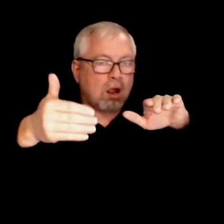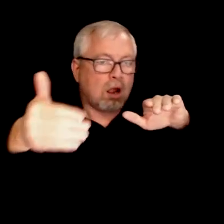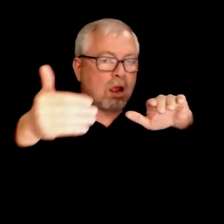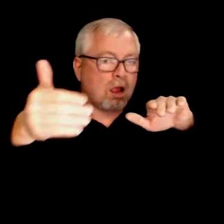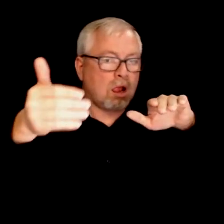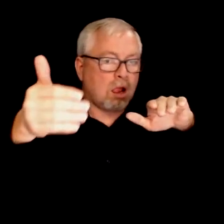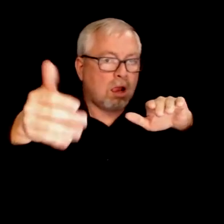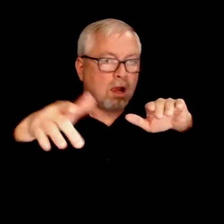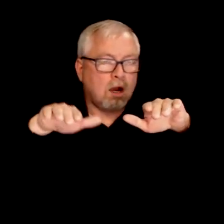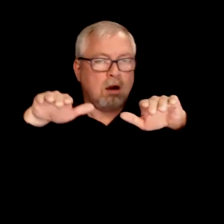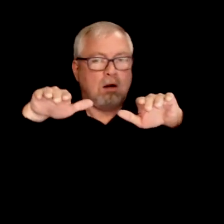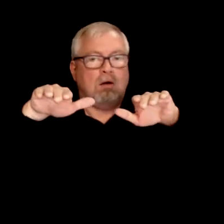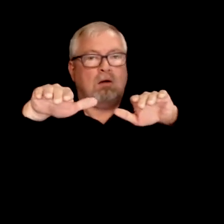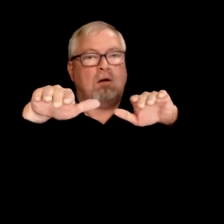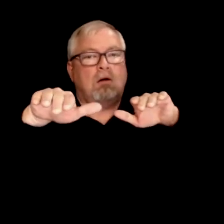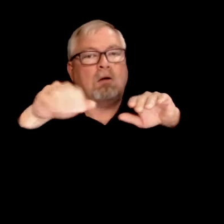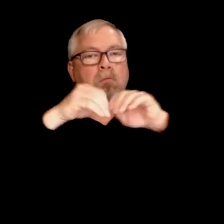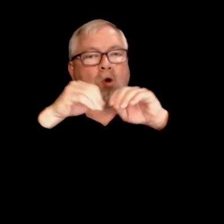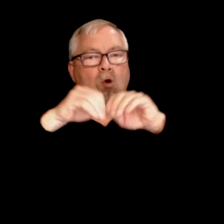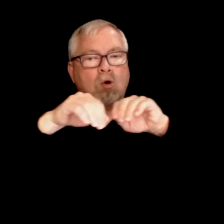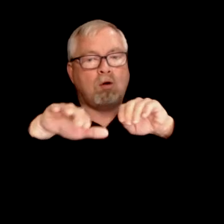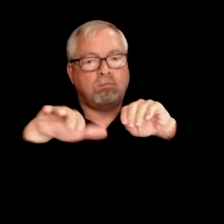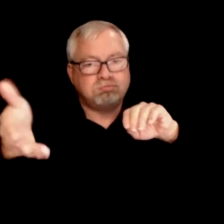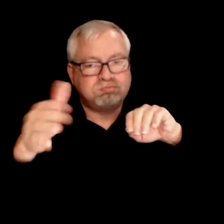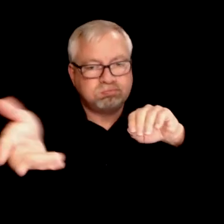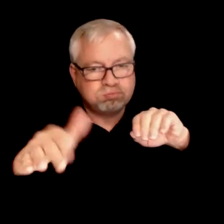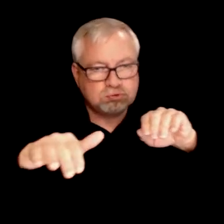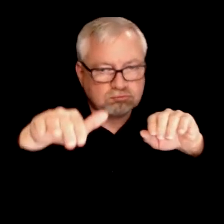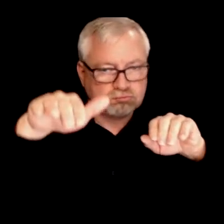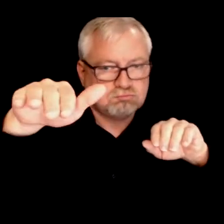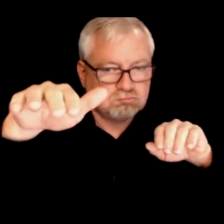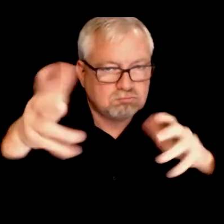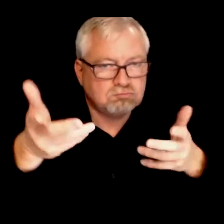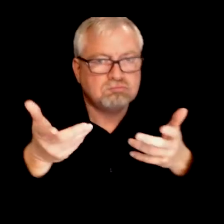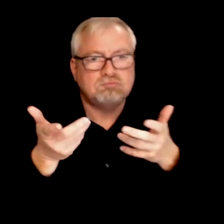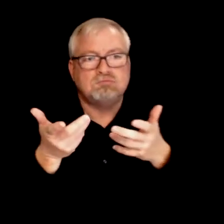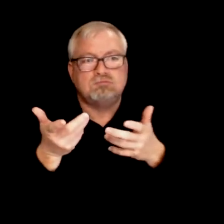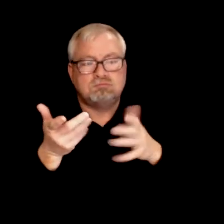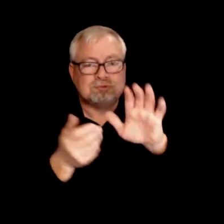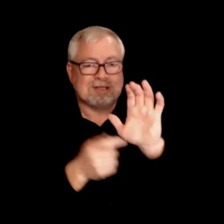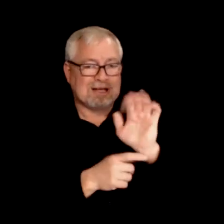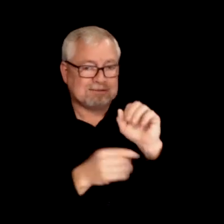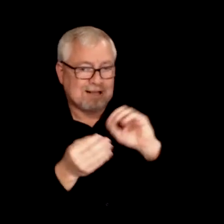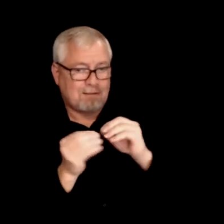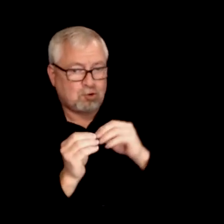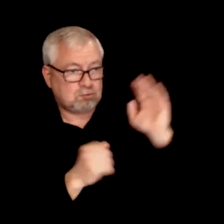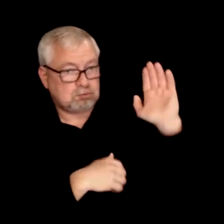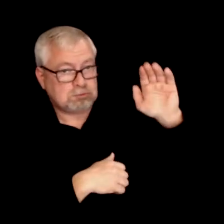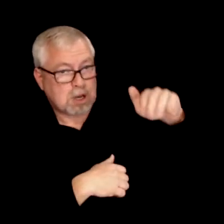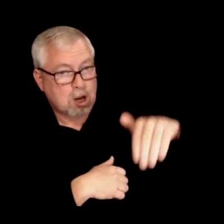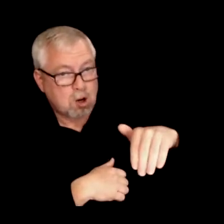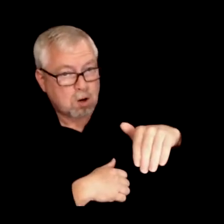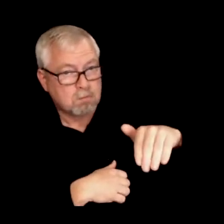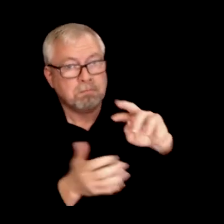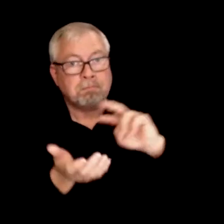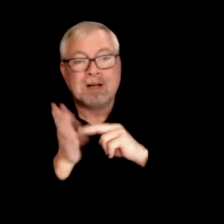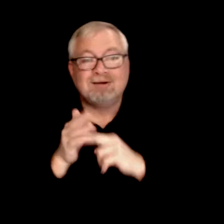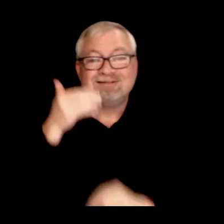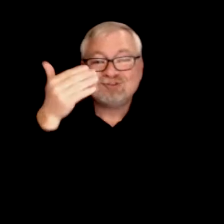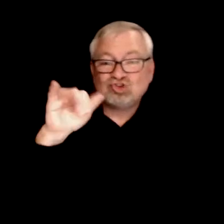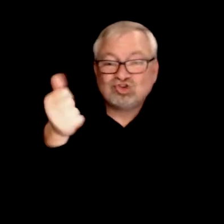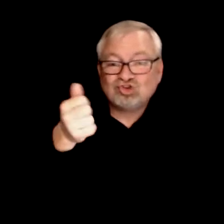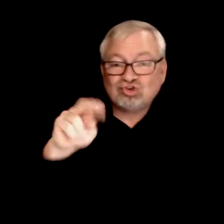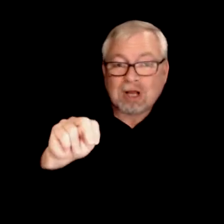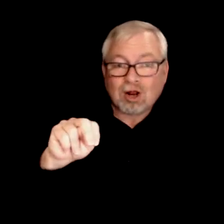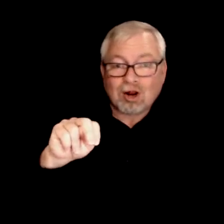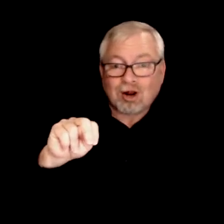that Minnesotans have done to get our case numbers down, that as we move into January, we will have the benefit of seeing